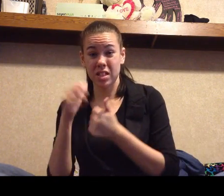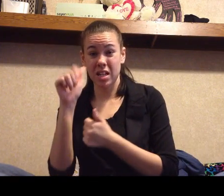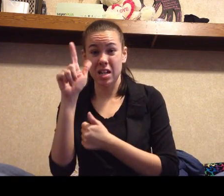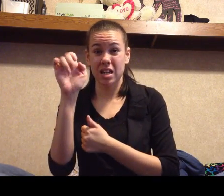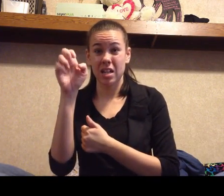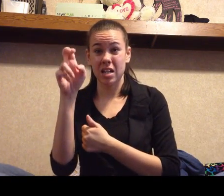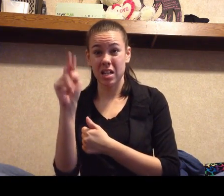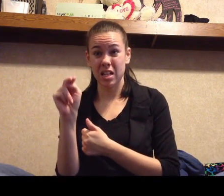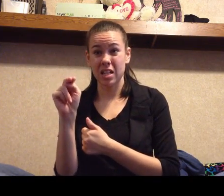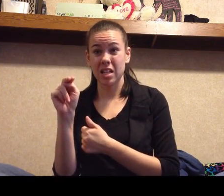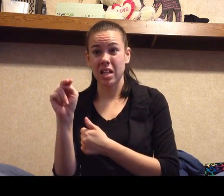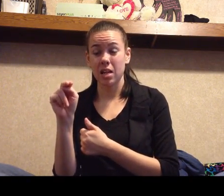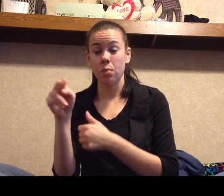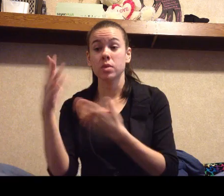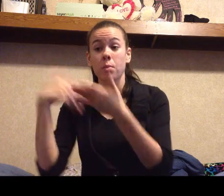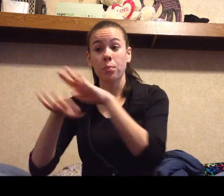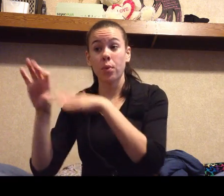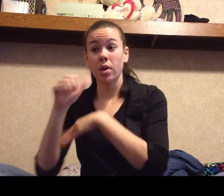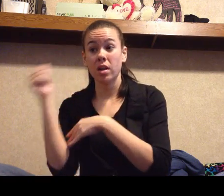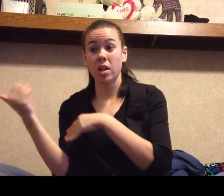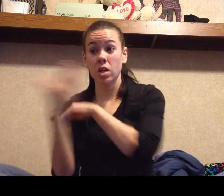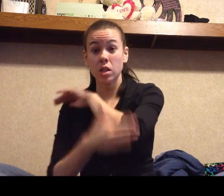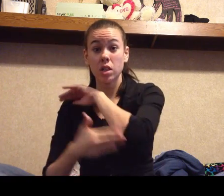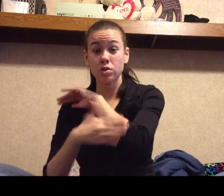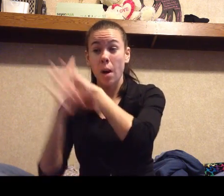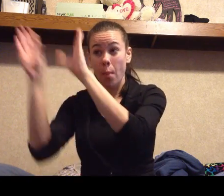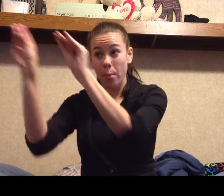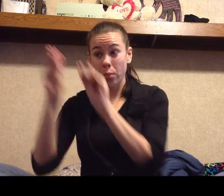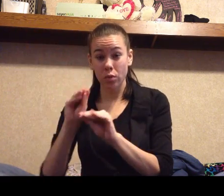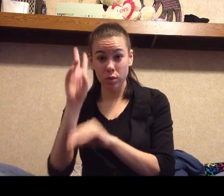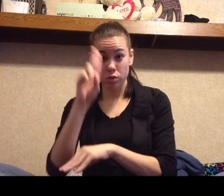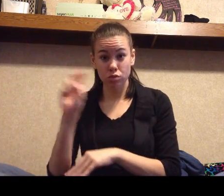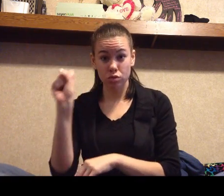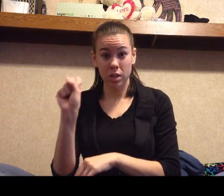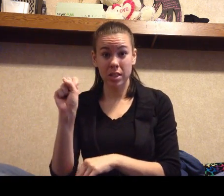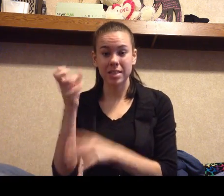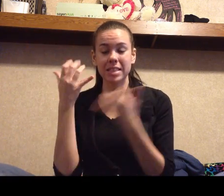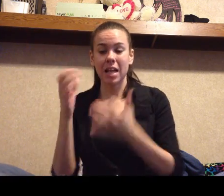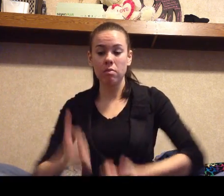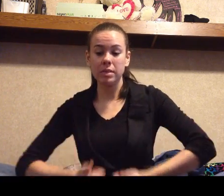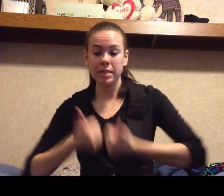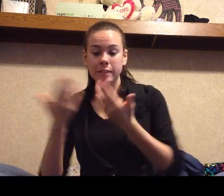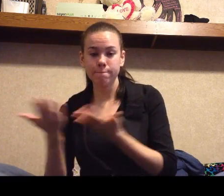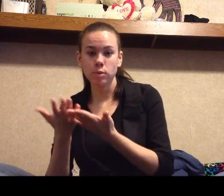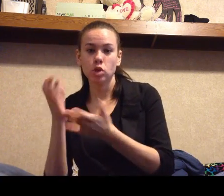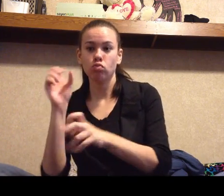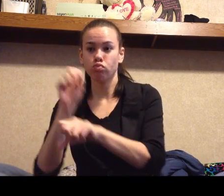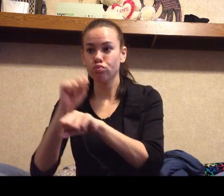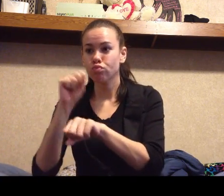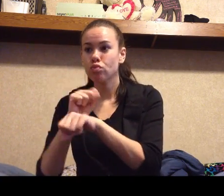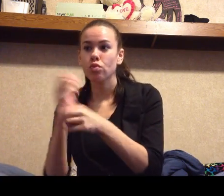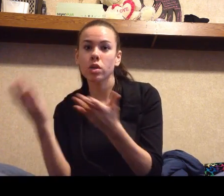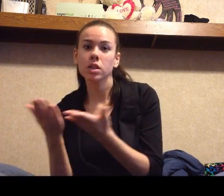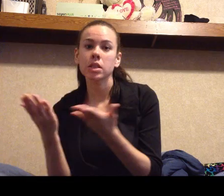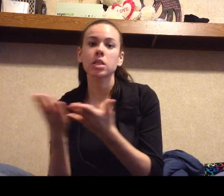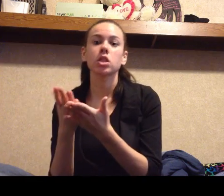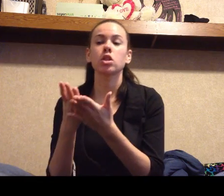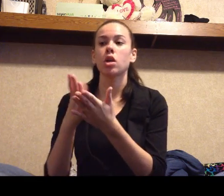is permanently residing within the U.S. This includes individuals who have an immigration, work, or student